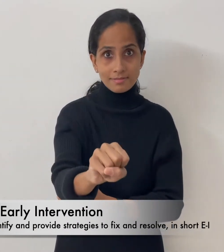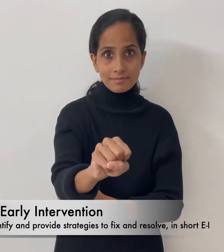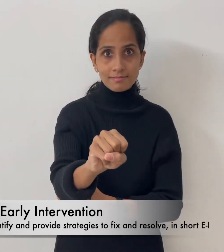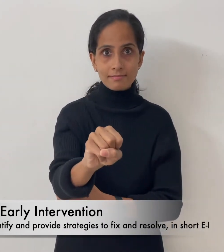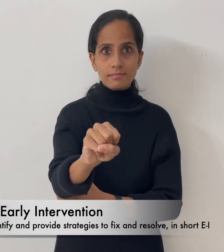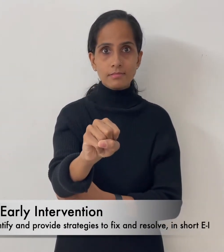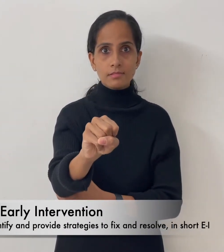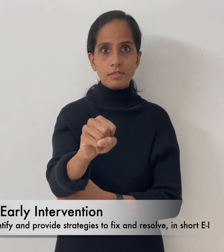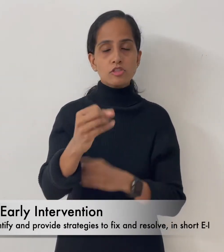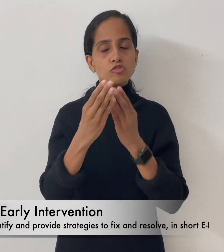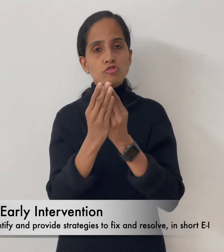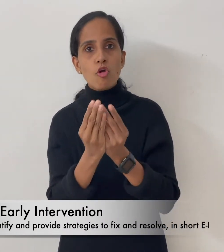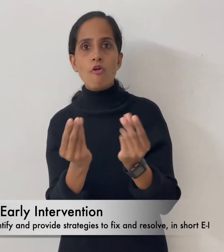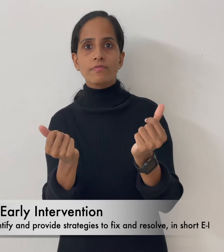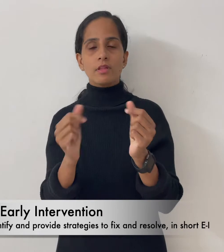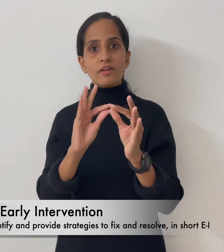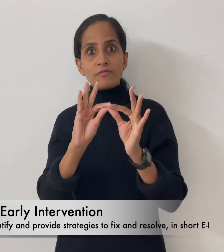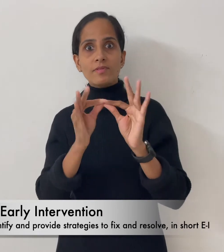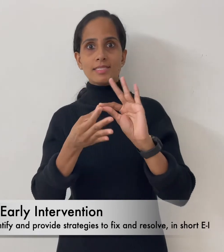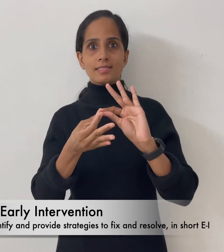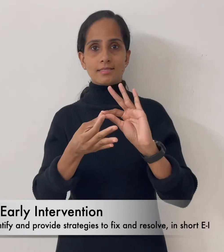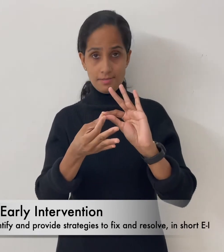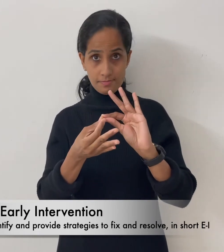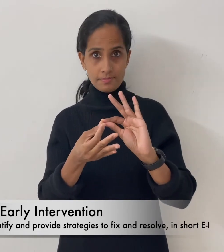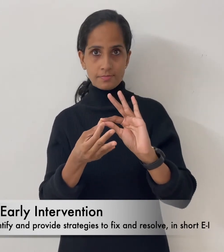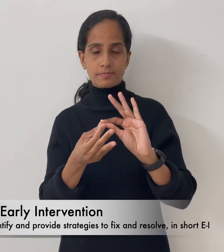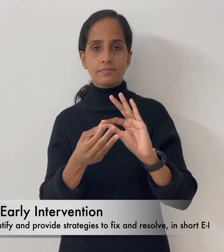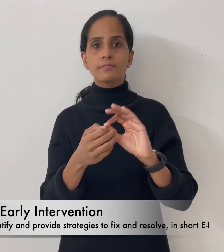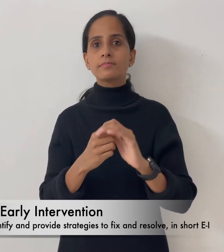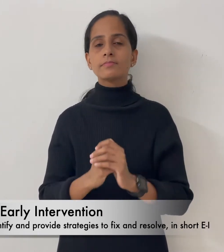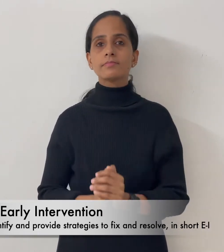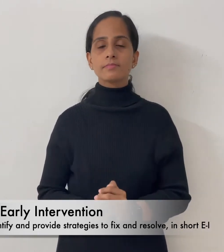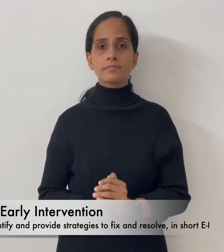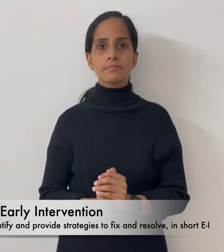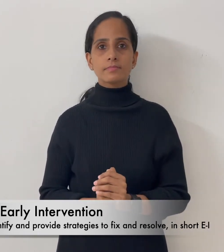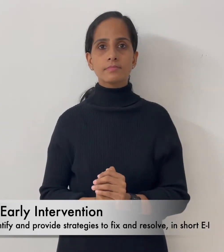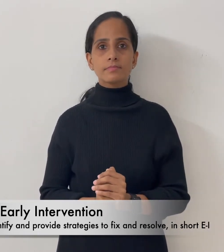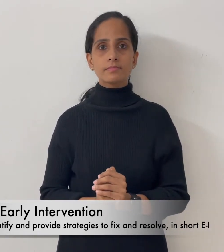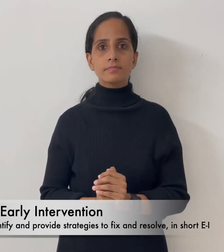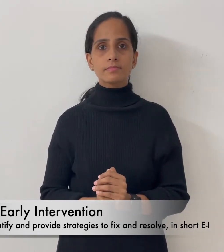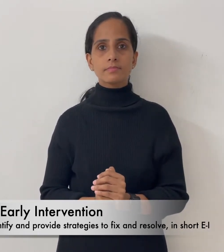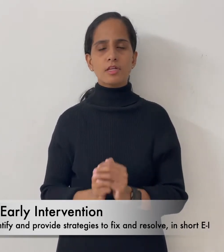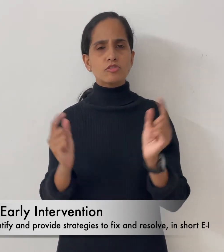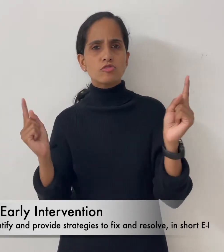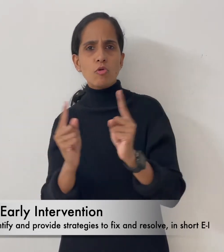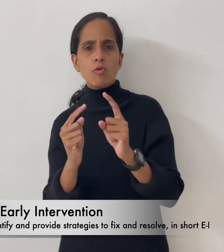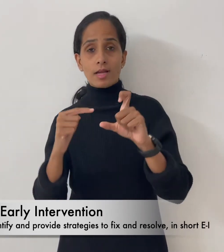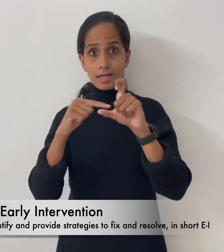Checking beforehand to identify and provide strategies to fix and resolve. In short,